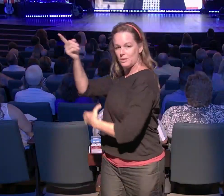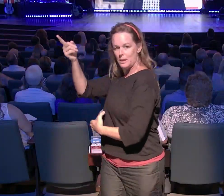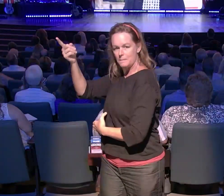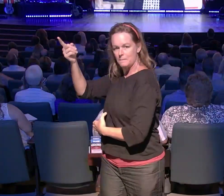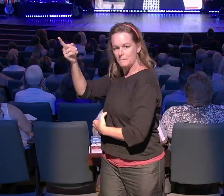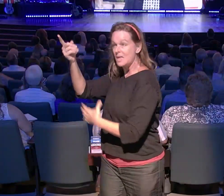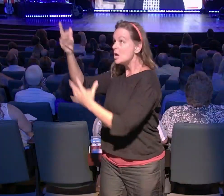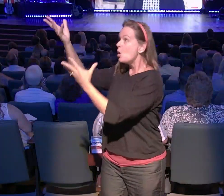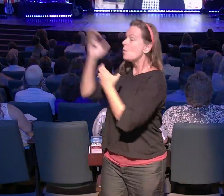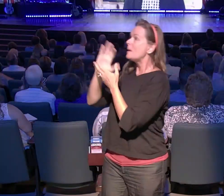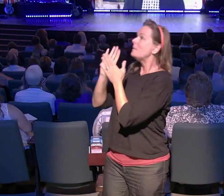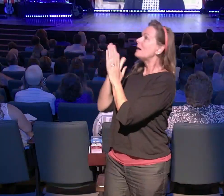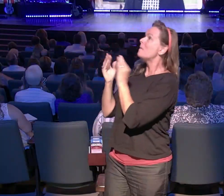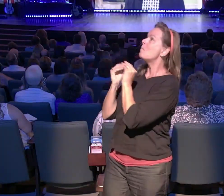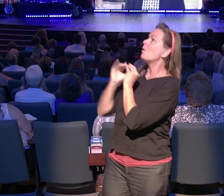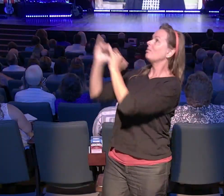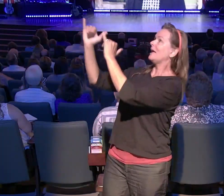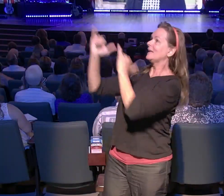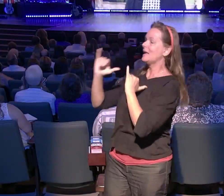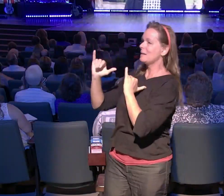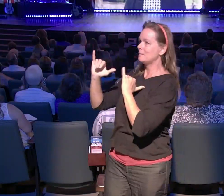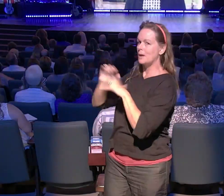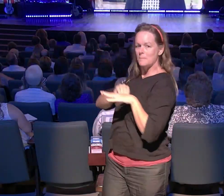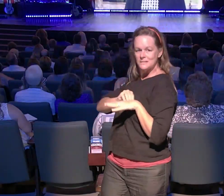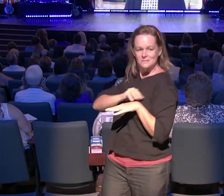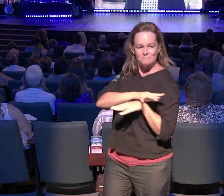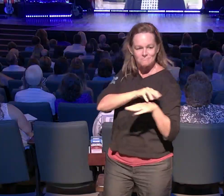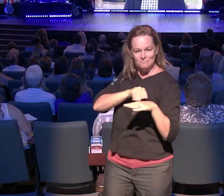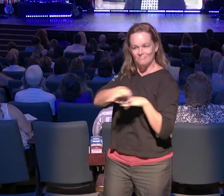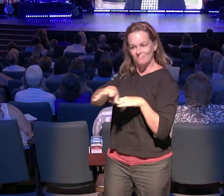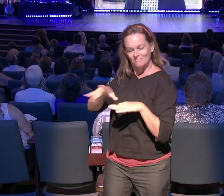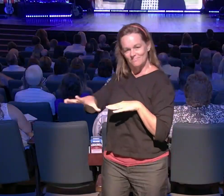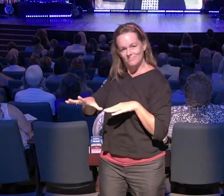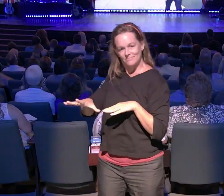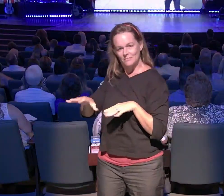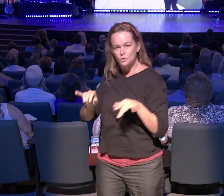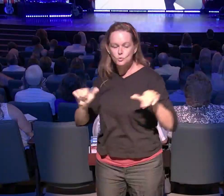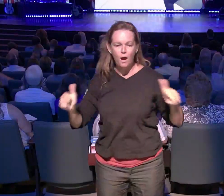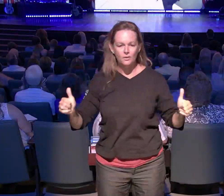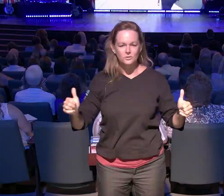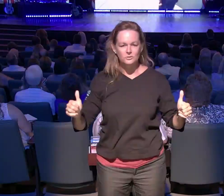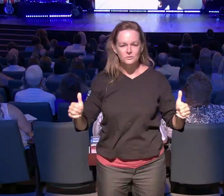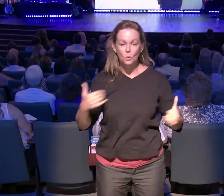God pursues peace. Peacemakers reflect the heart of their Father.